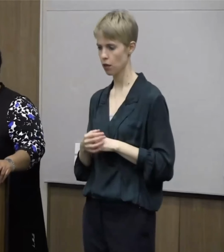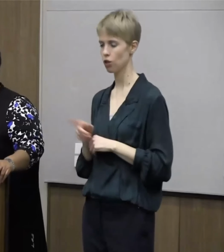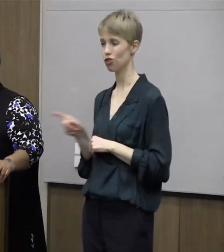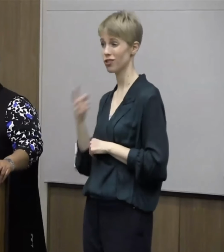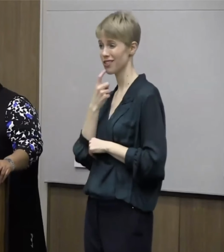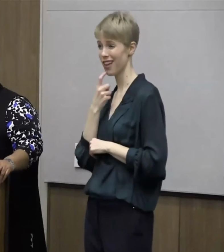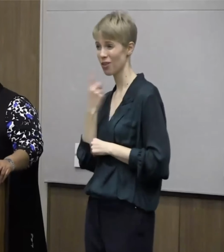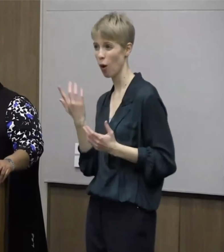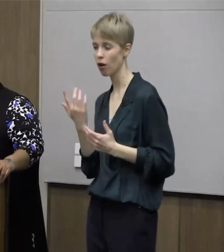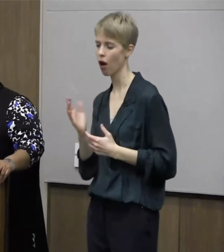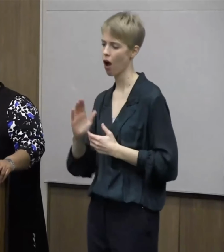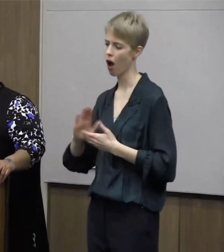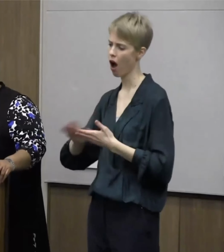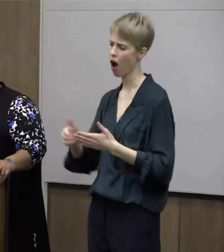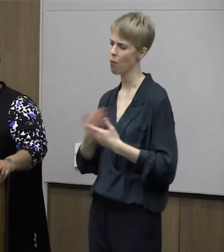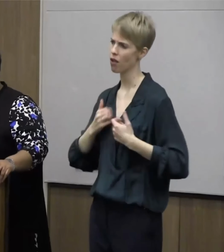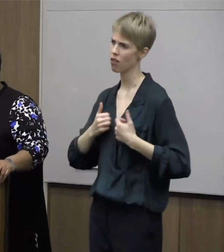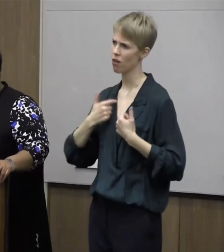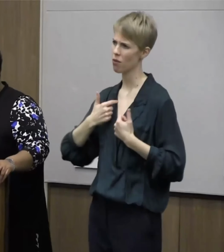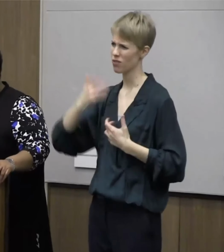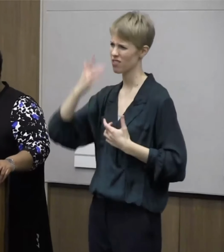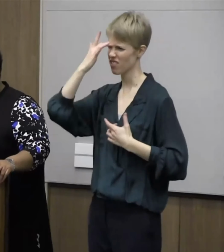been sick and tired."